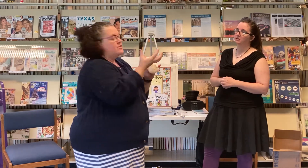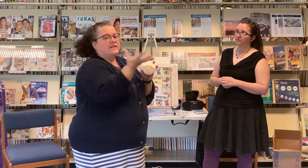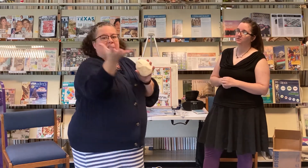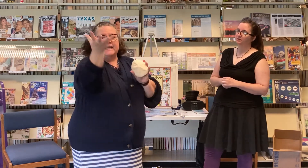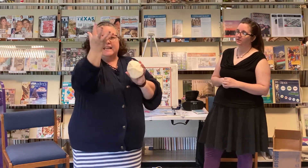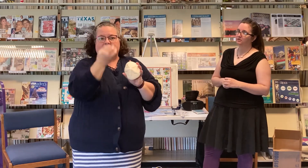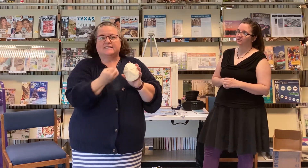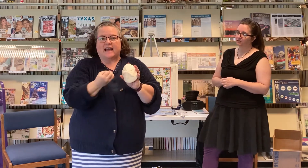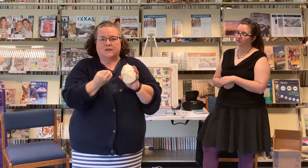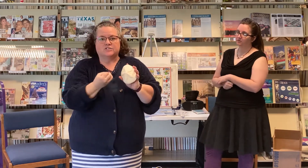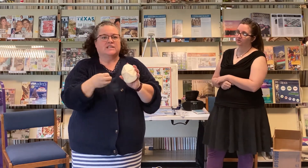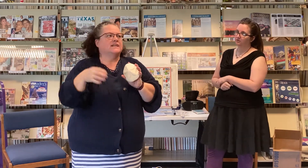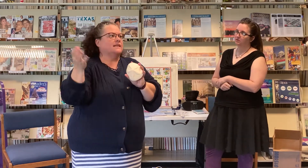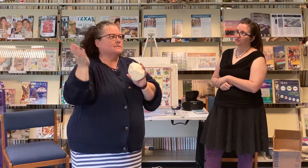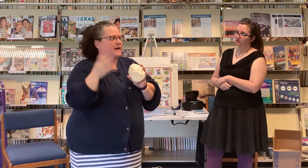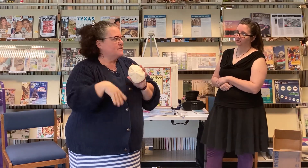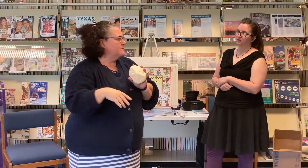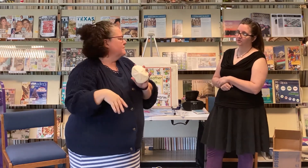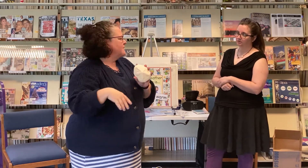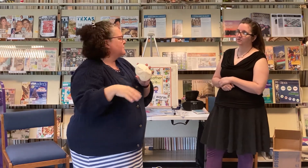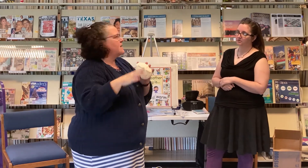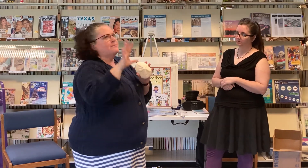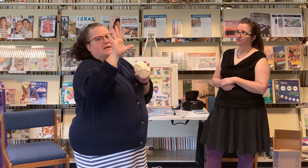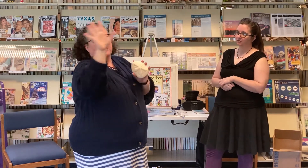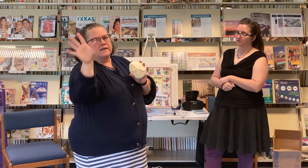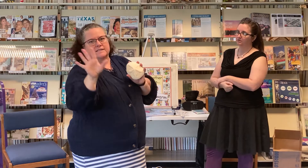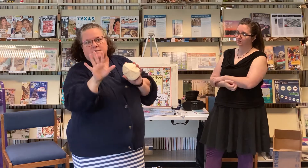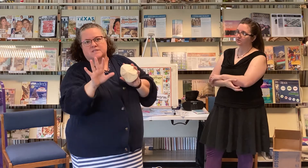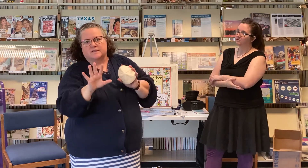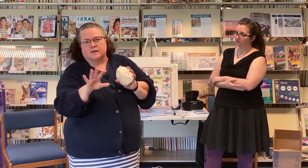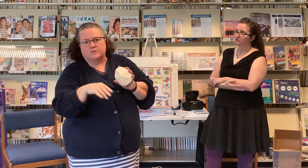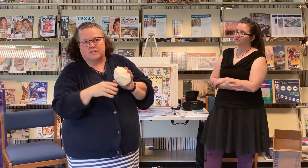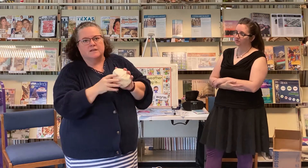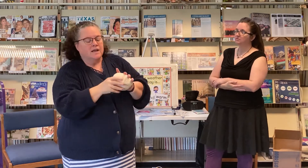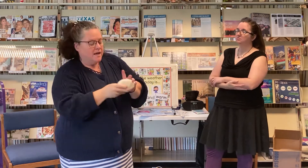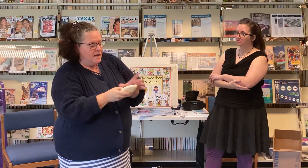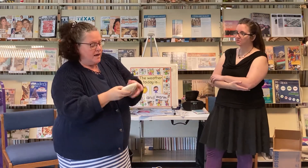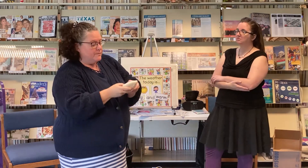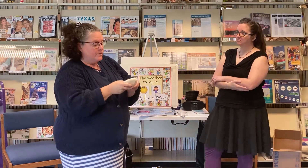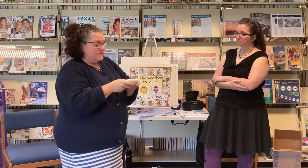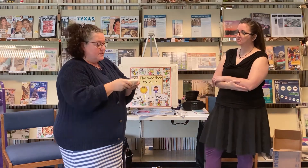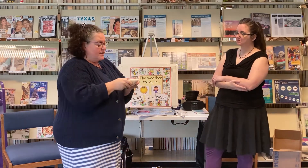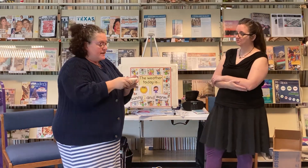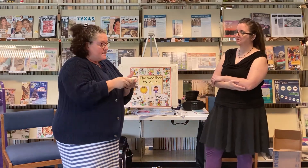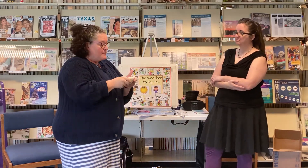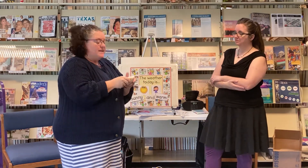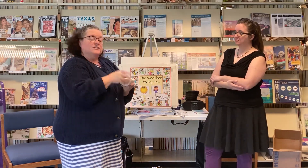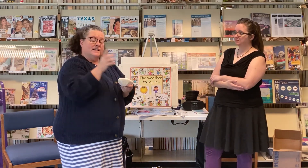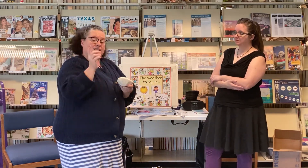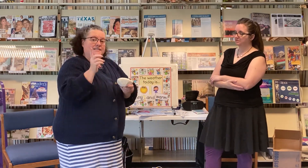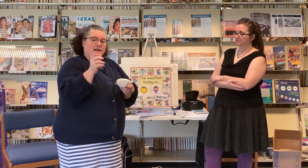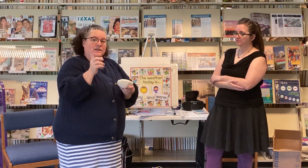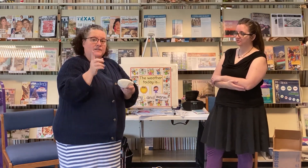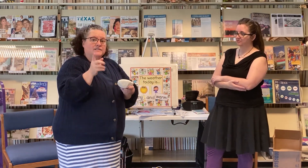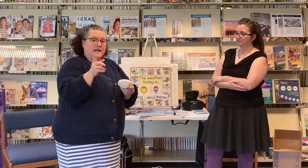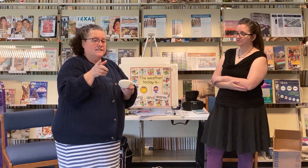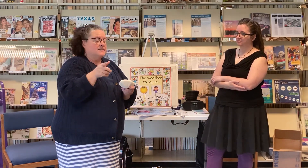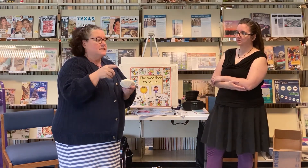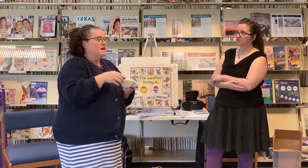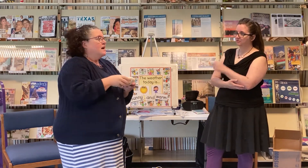that they can eat the algae and the microscopic organisms in the ocean. There is a beach, like I said, down here in Texas,